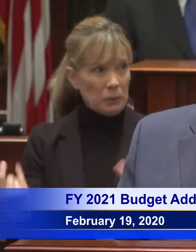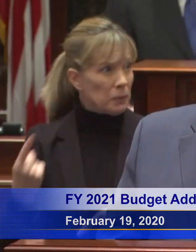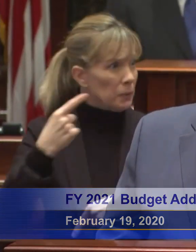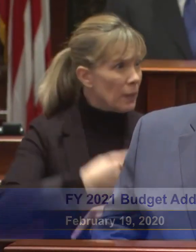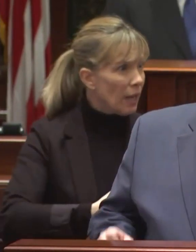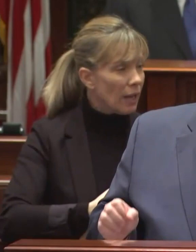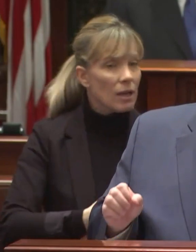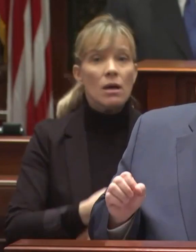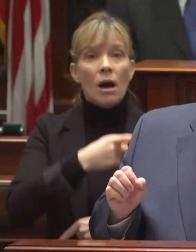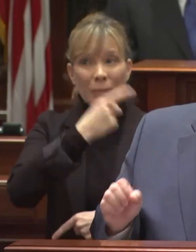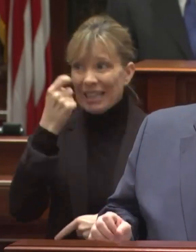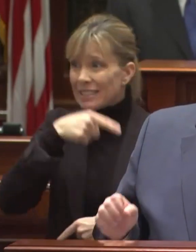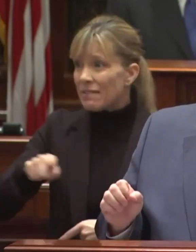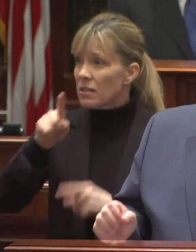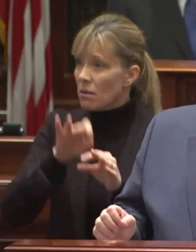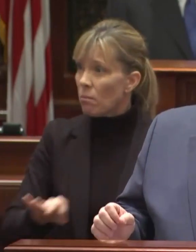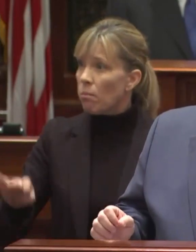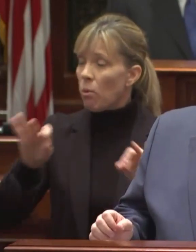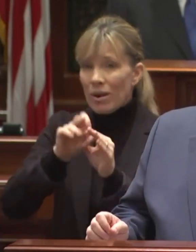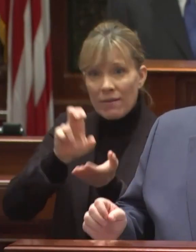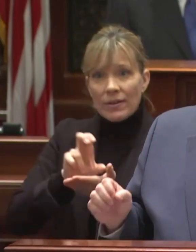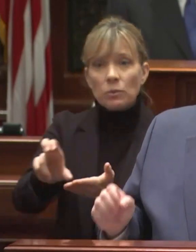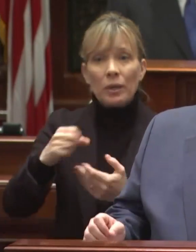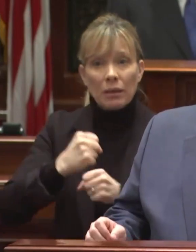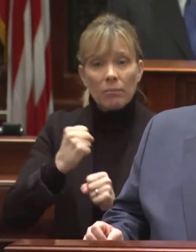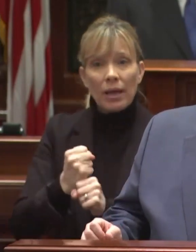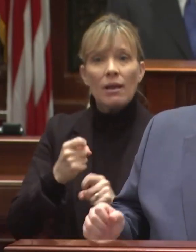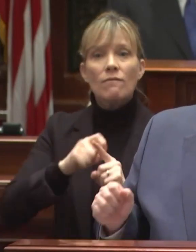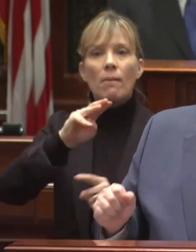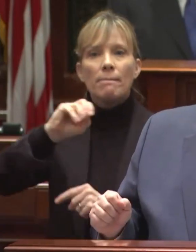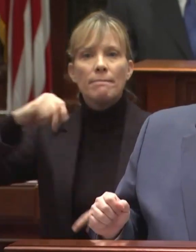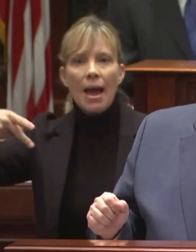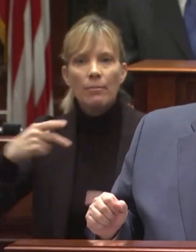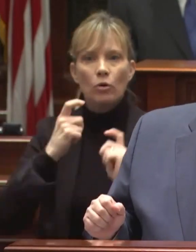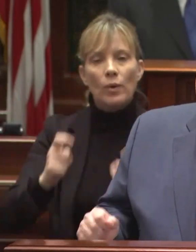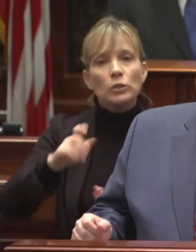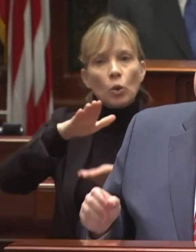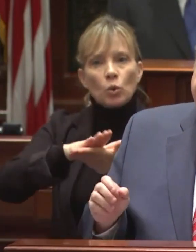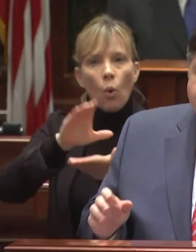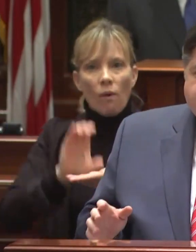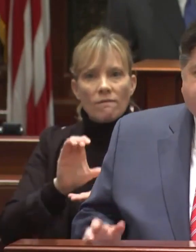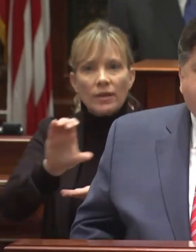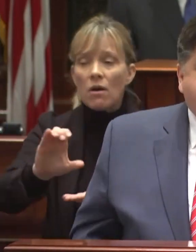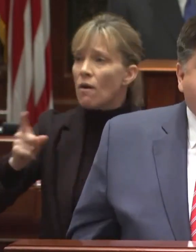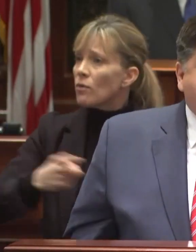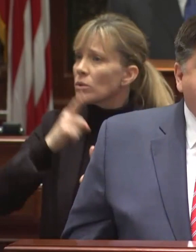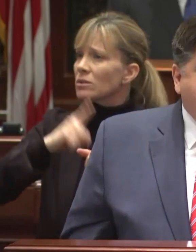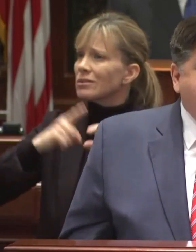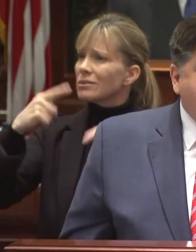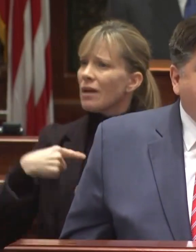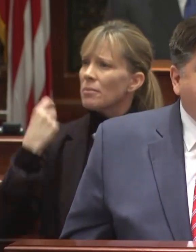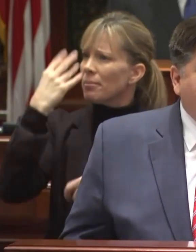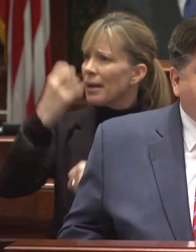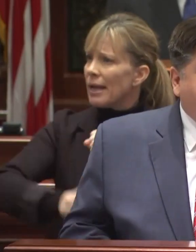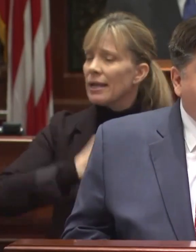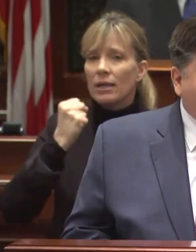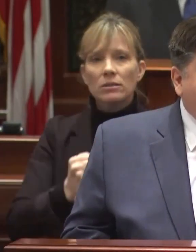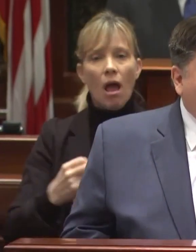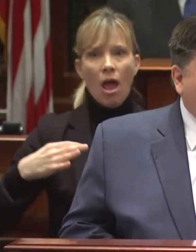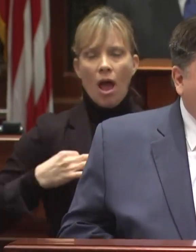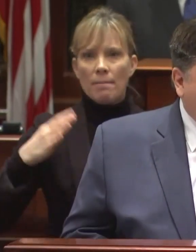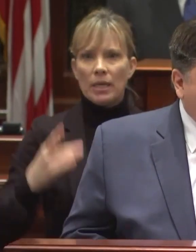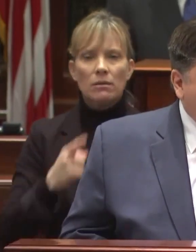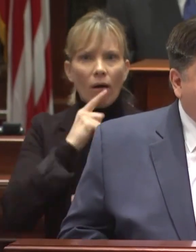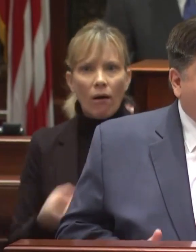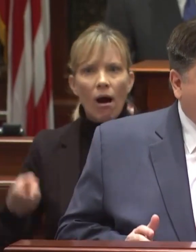today, because of the important investments we made in MAP grants and school funding, for the first time in many years,